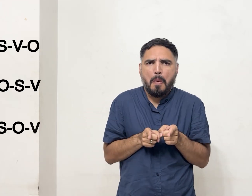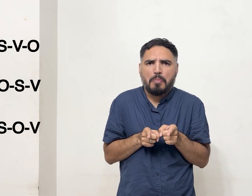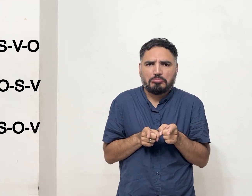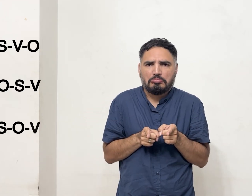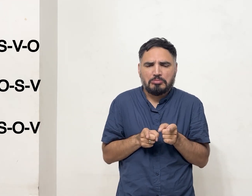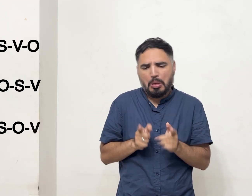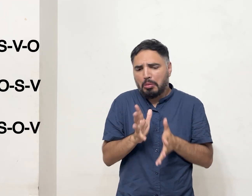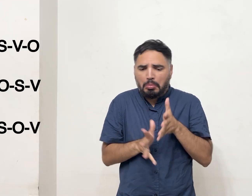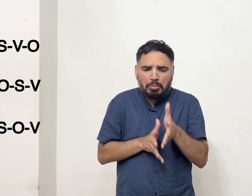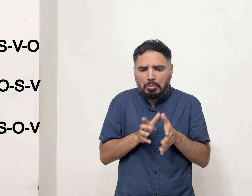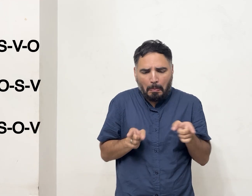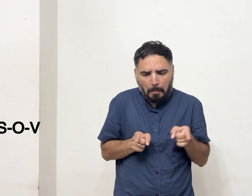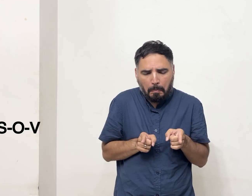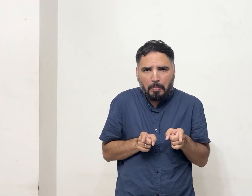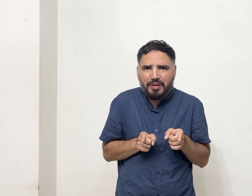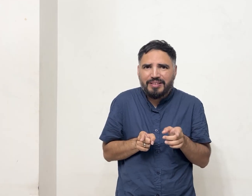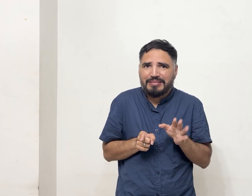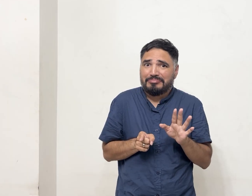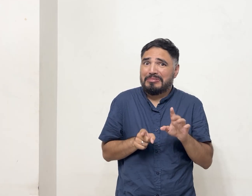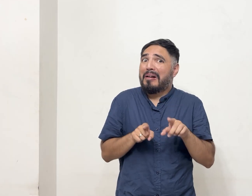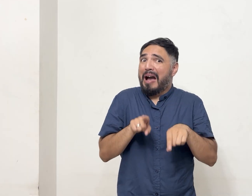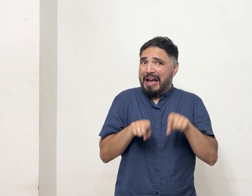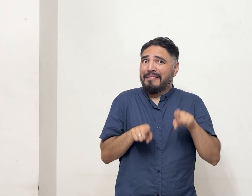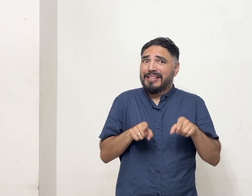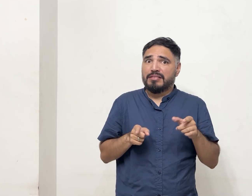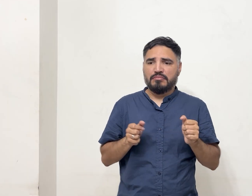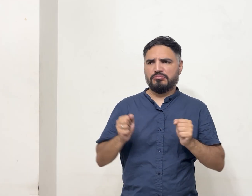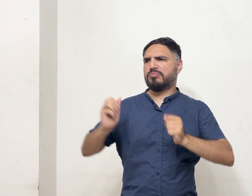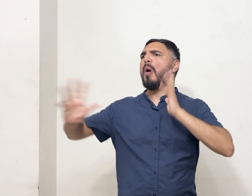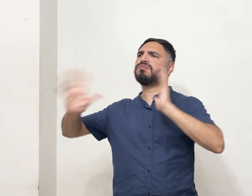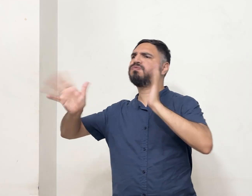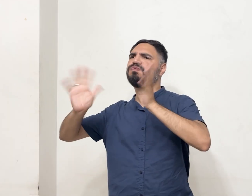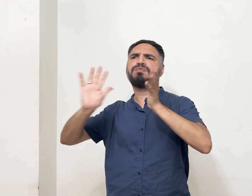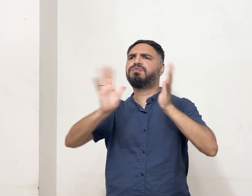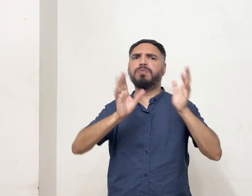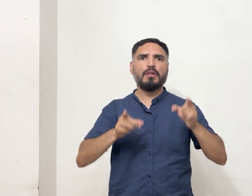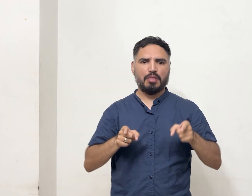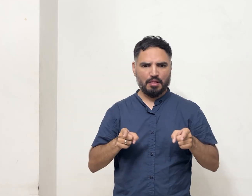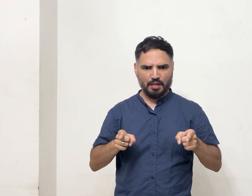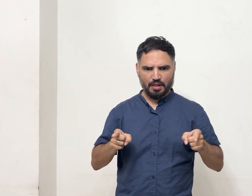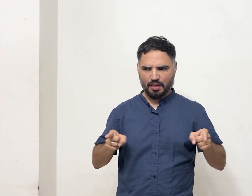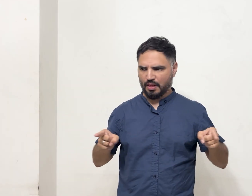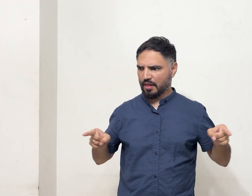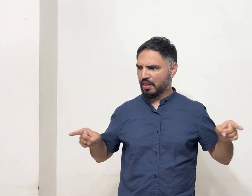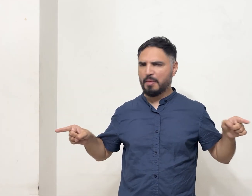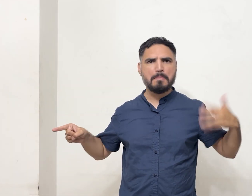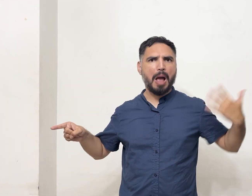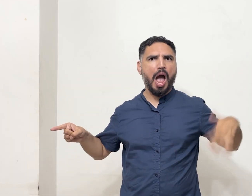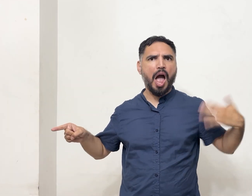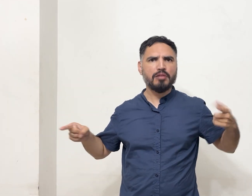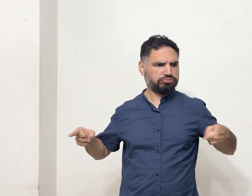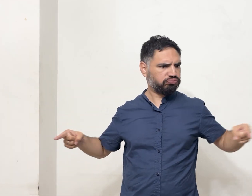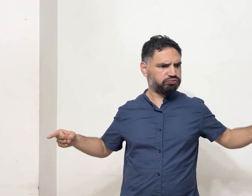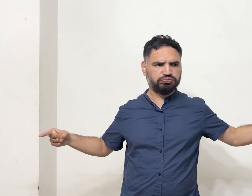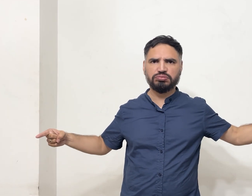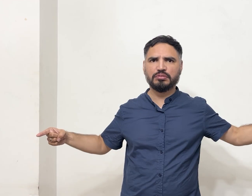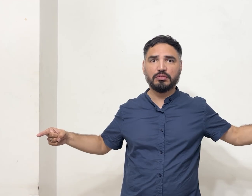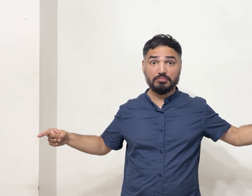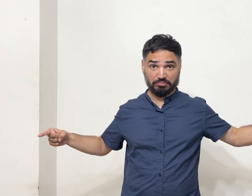this mainly applies to short and simple sentences, but not always. Sometimes we come across longer and more complex